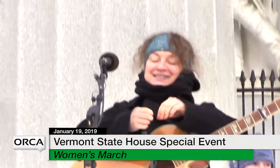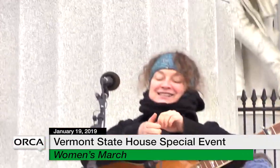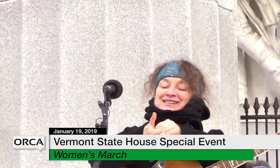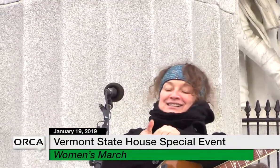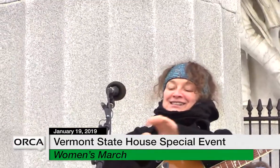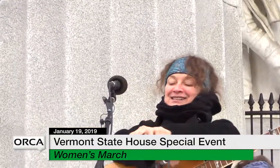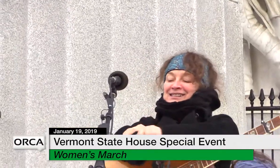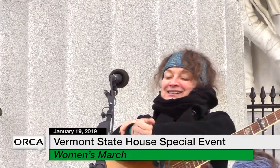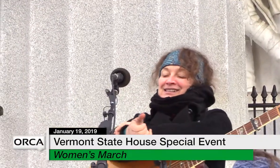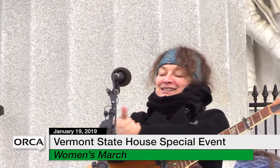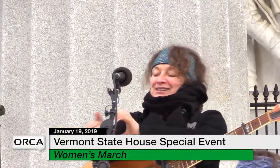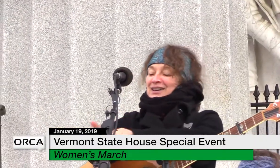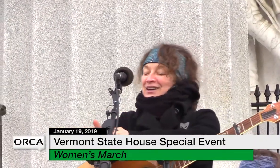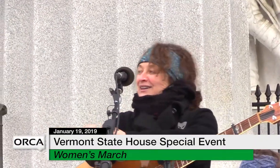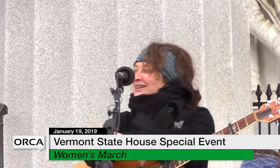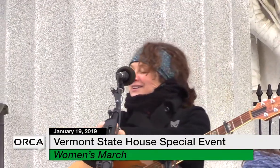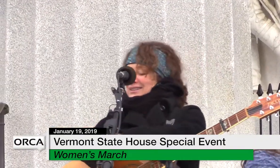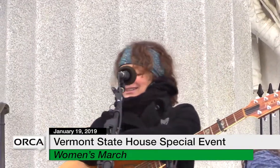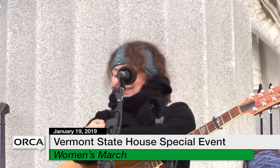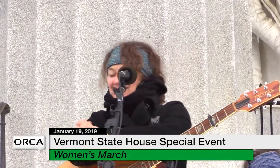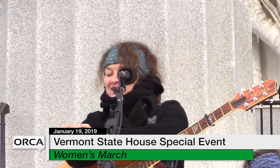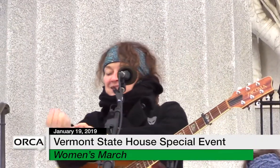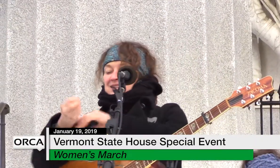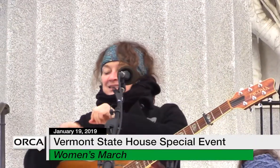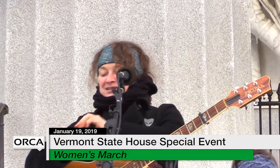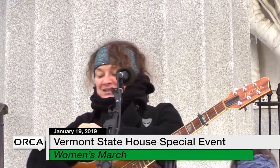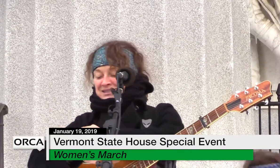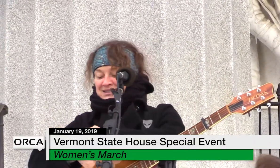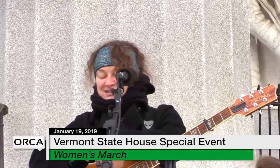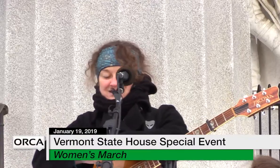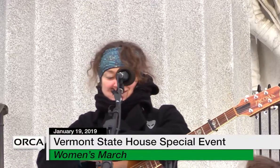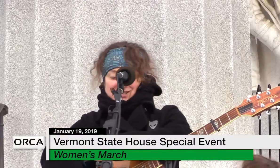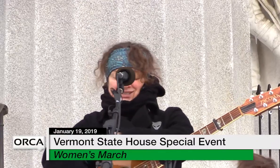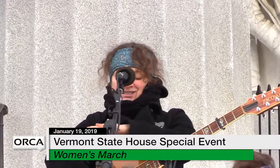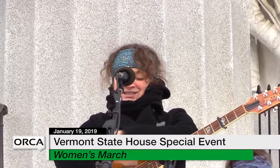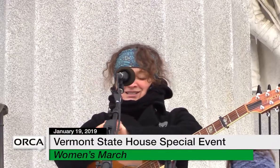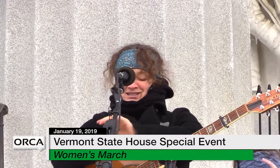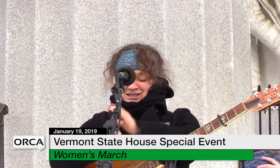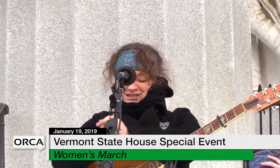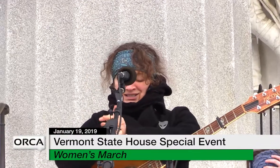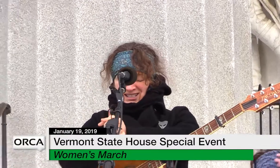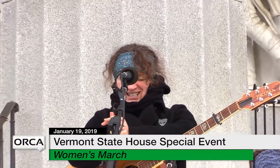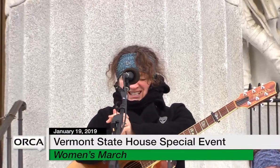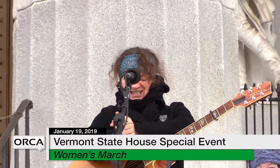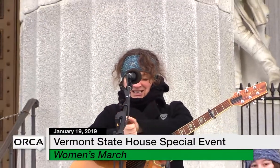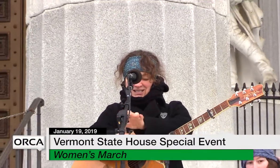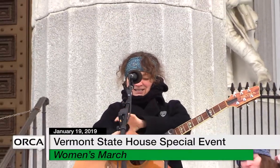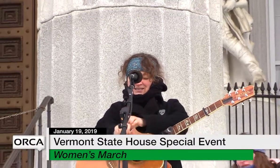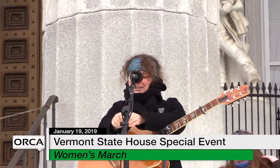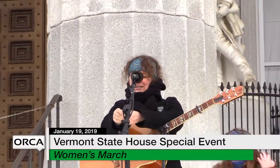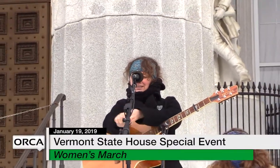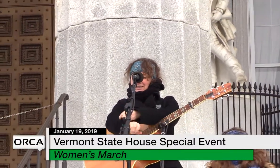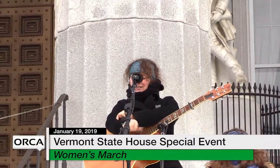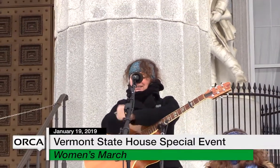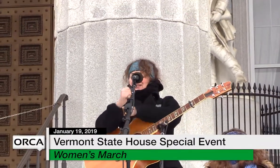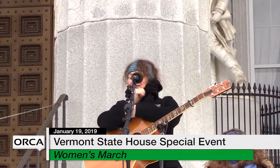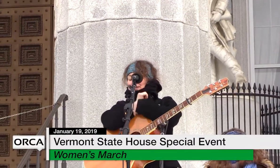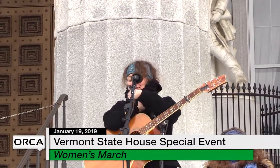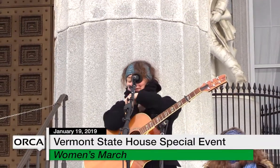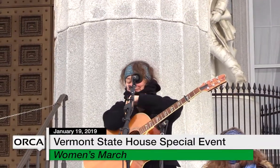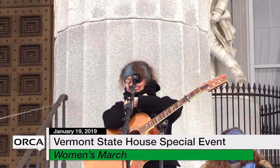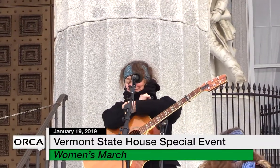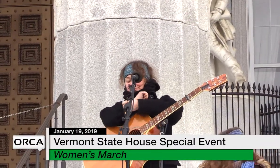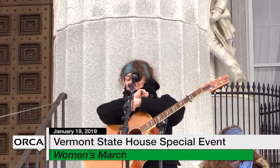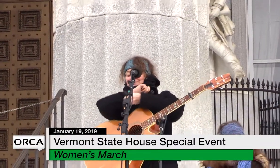Patty has earned her spot as a fixture on the Northeastern U.S. folk scene through her sheer talent and artistic self-discipline. The